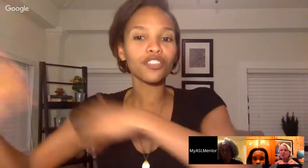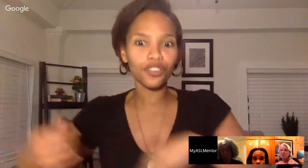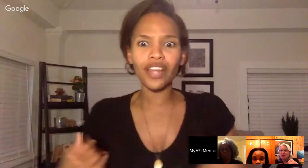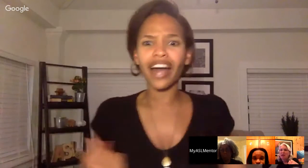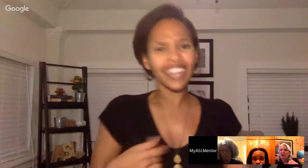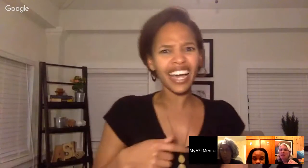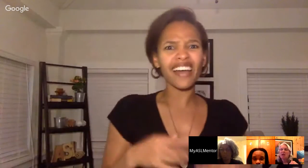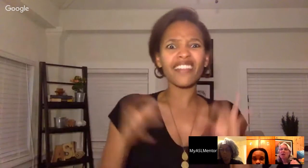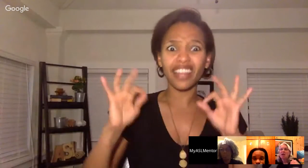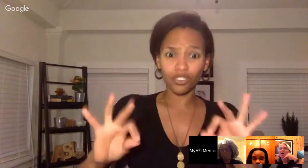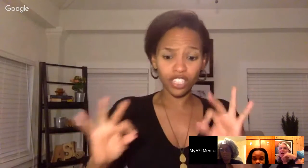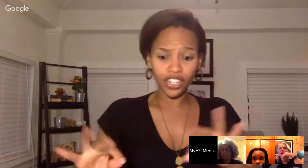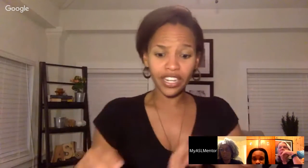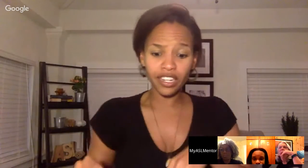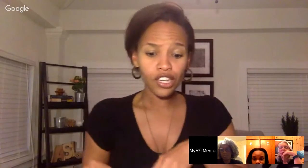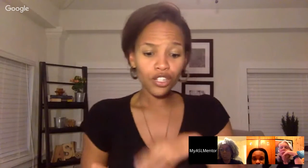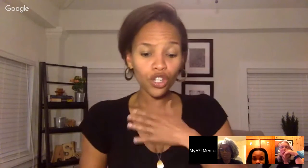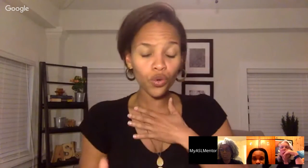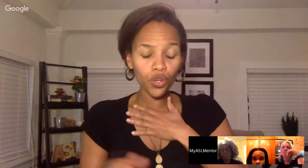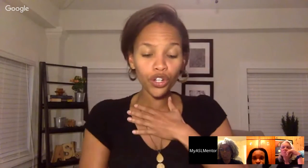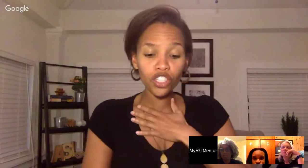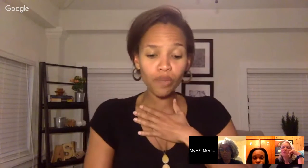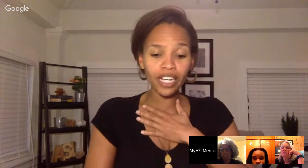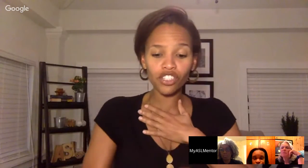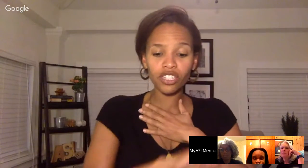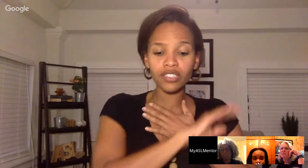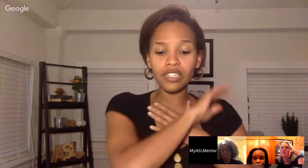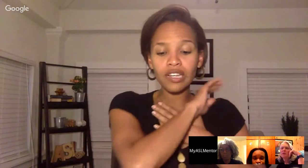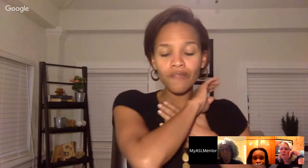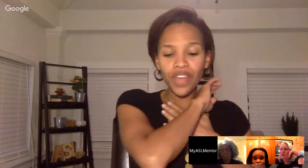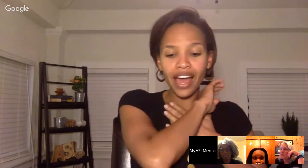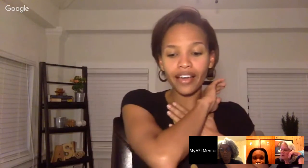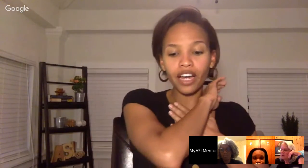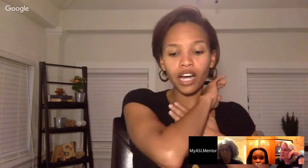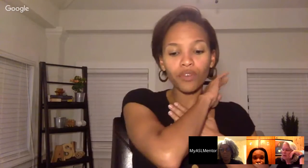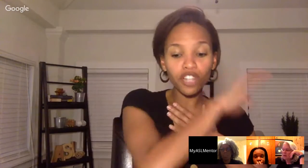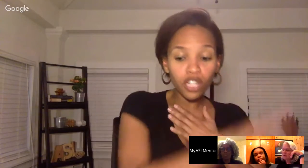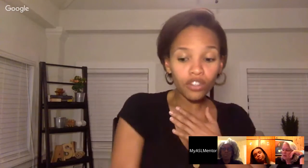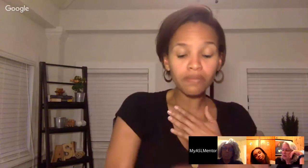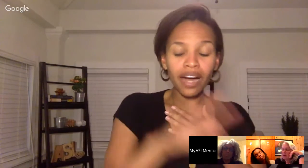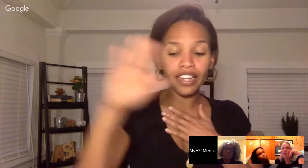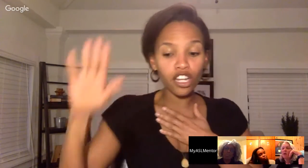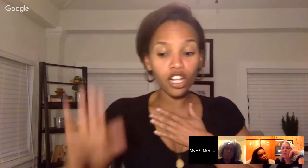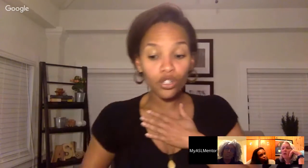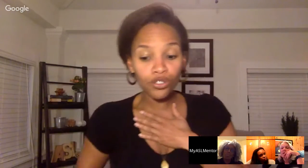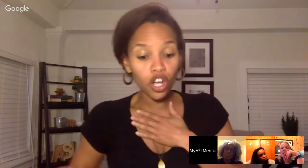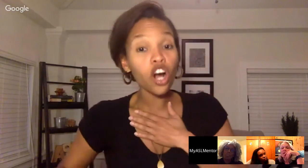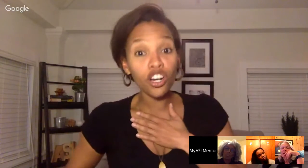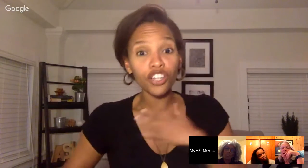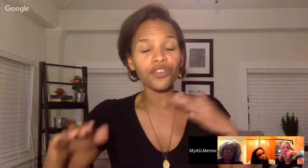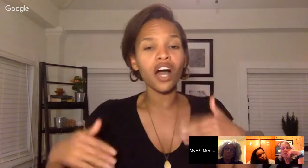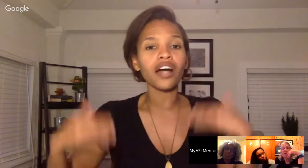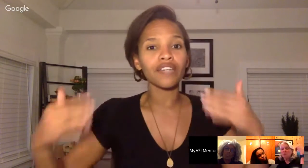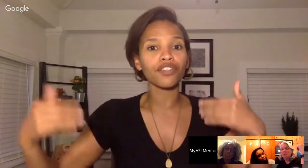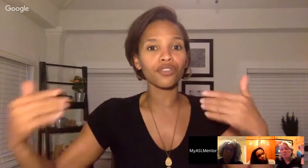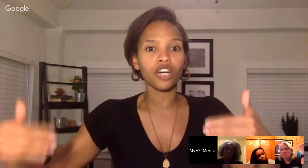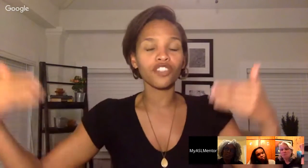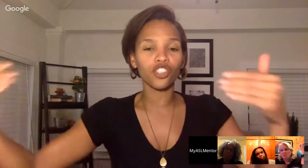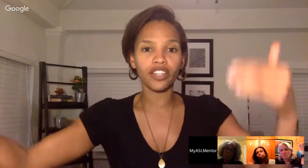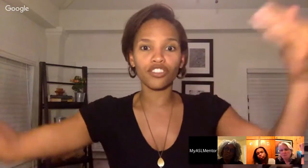to do that. Yeah, I think that's really great. So your interpretation is that with a closed mind and a closed heart, you're not giving yourself the chance